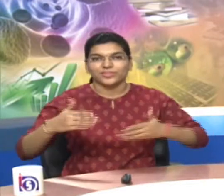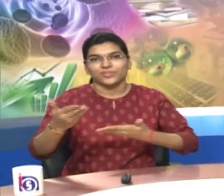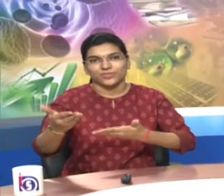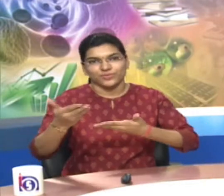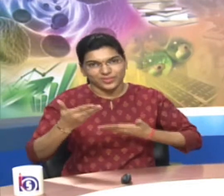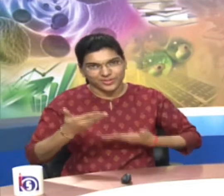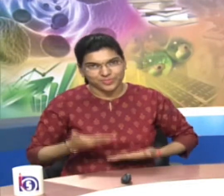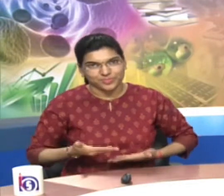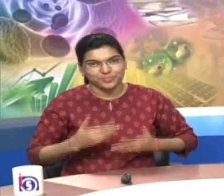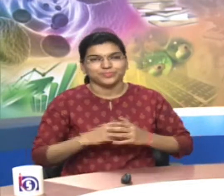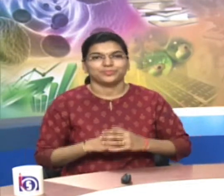Welcome you all learners.